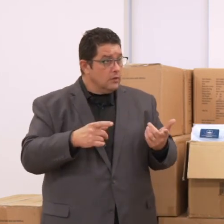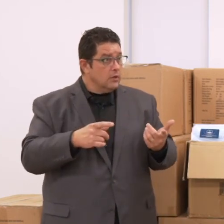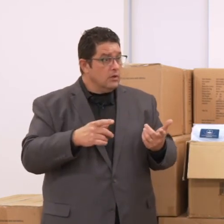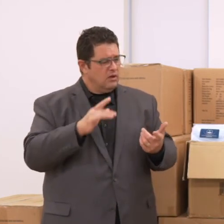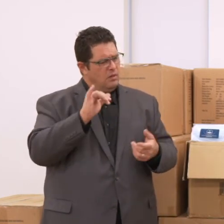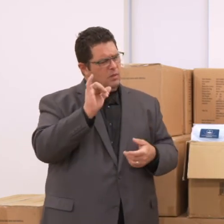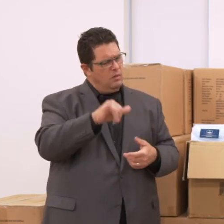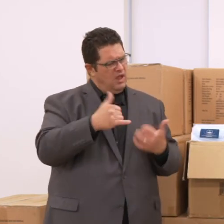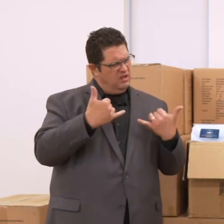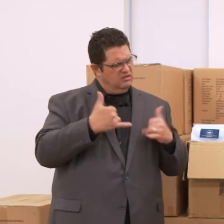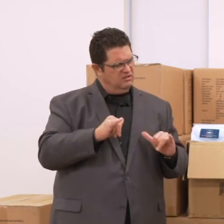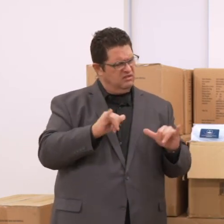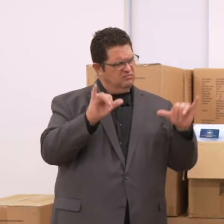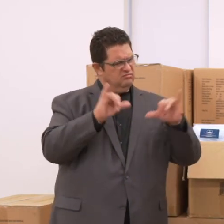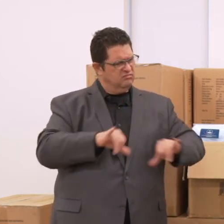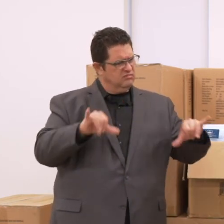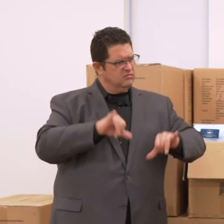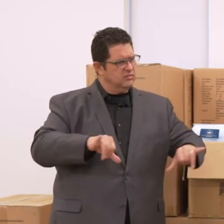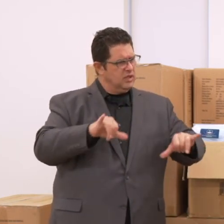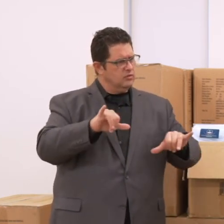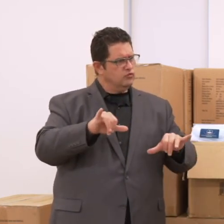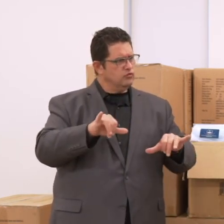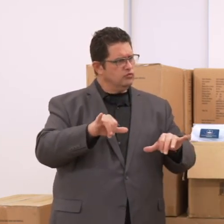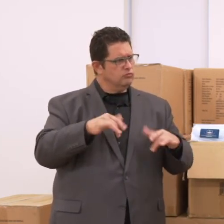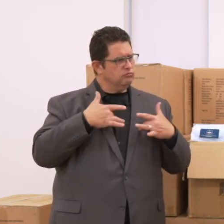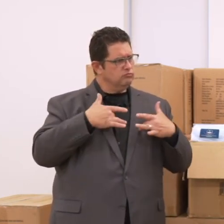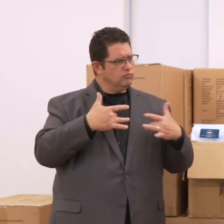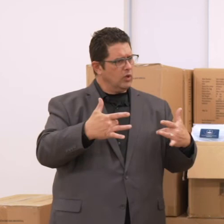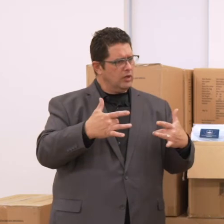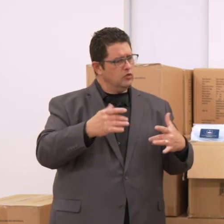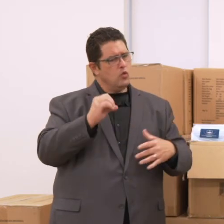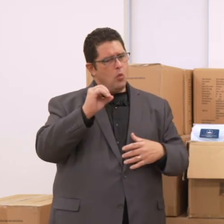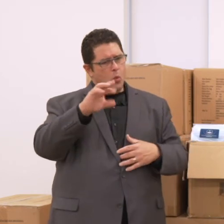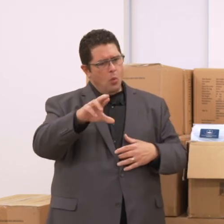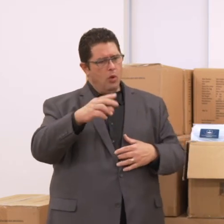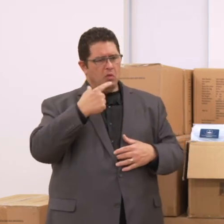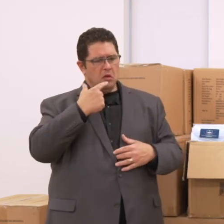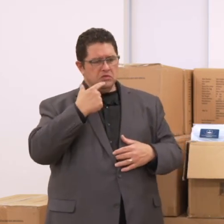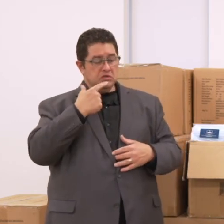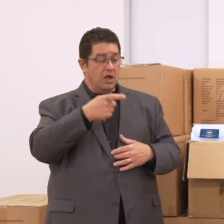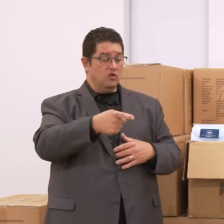Is that still standard practice, or are they saying after you quarantine for your 14 days,